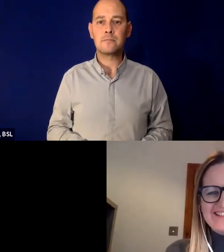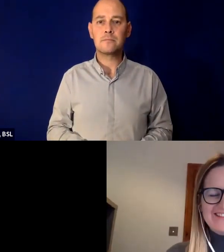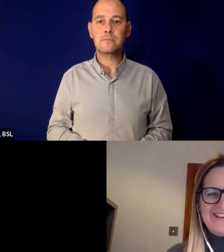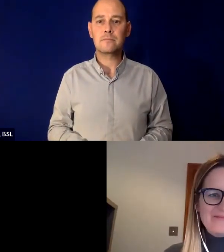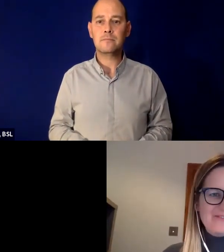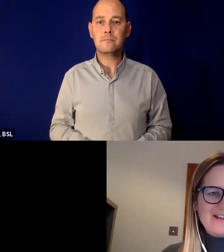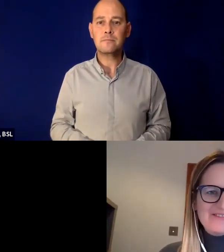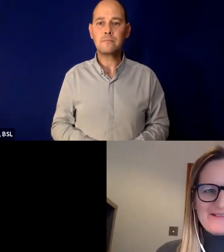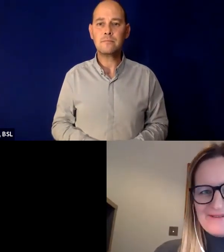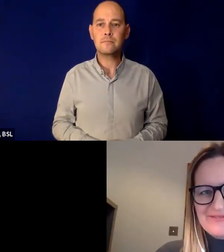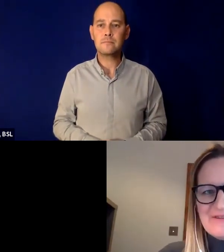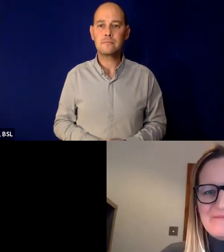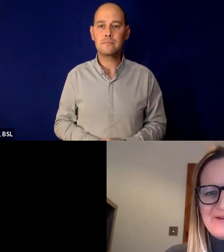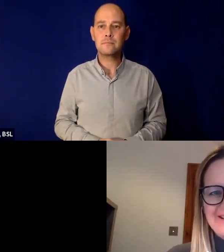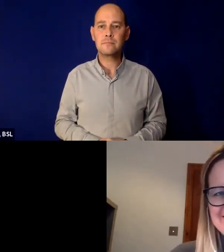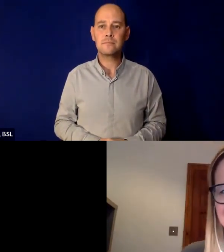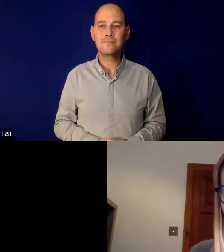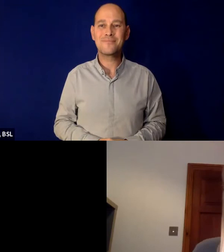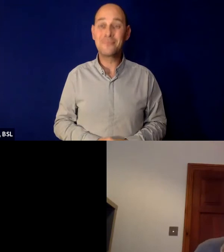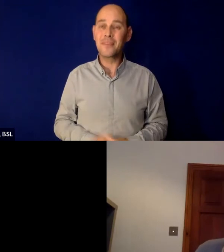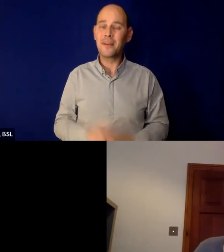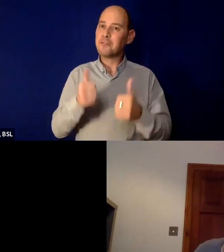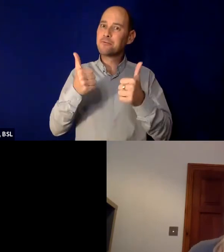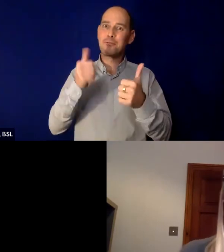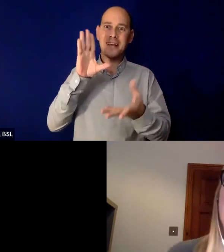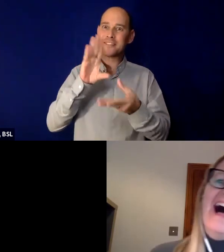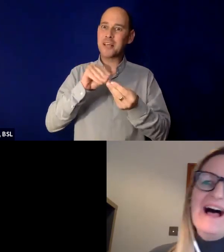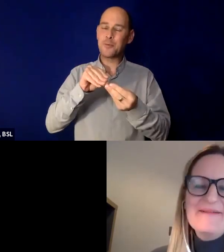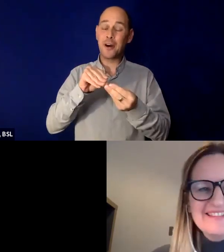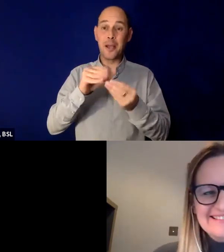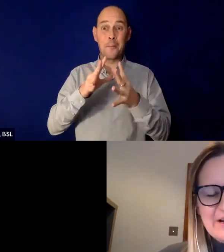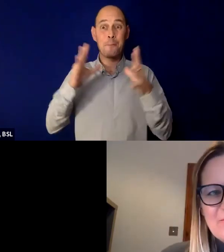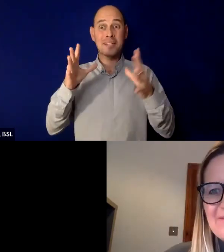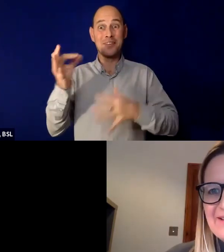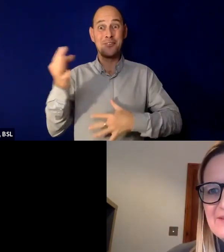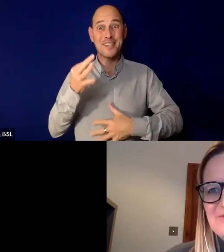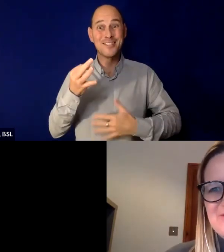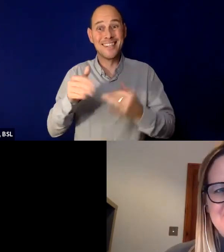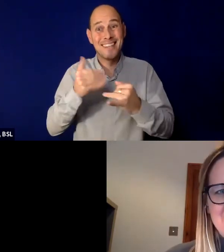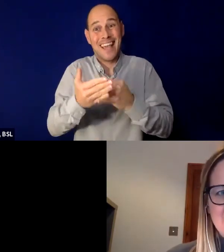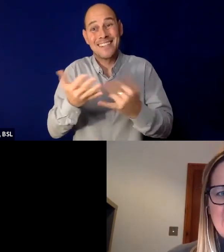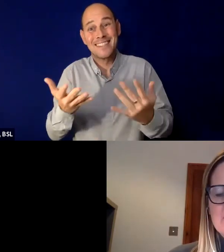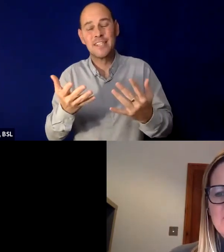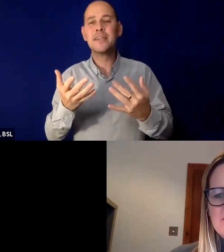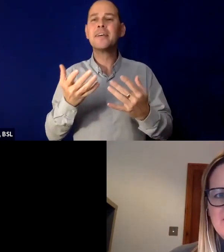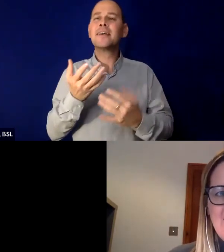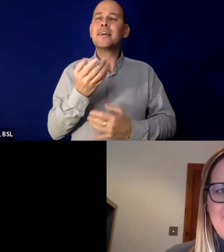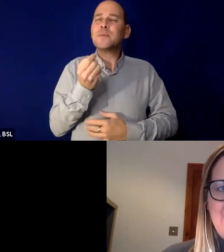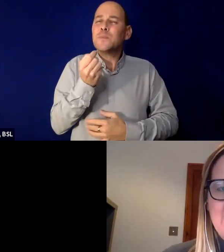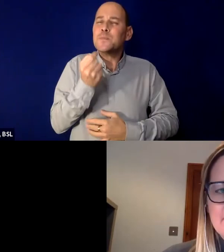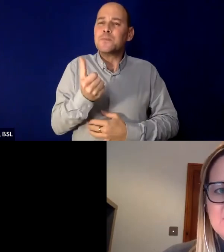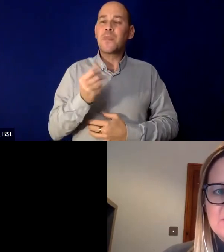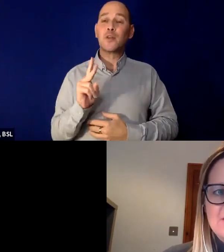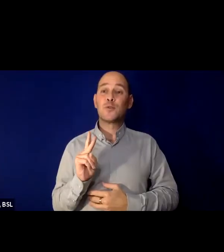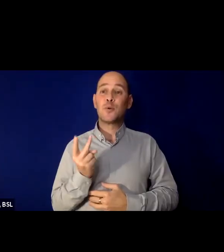Excellent, thank you. Great summary of a big question right at the end there. So we're coming towards 2 o'clock now, so I'm just going to hand